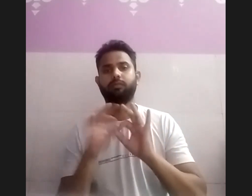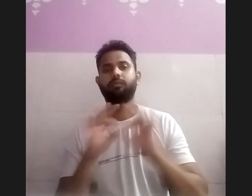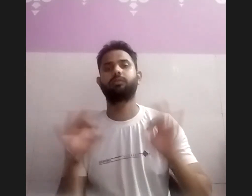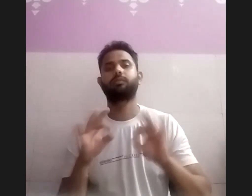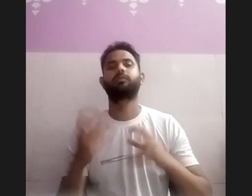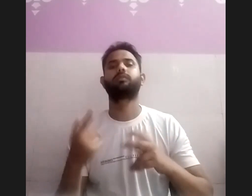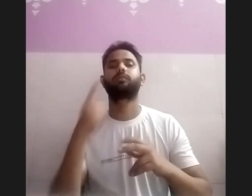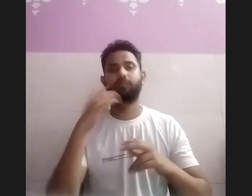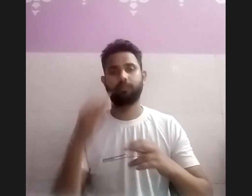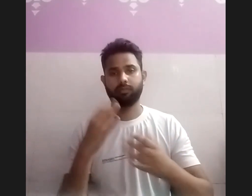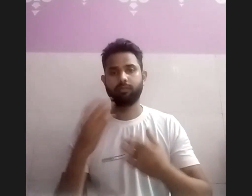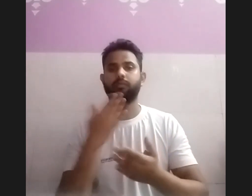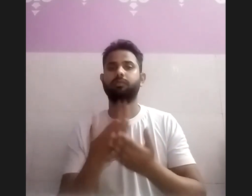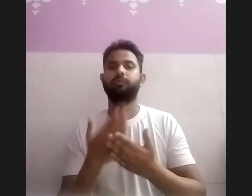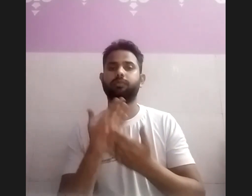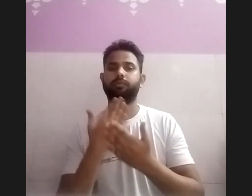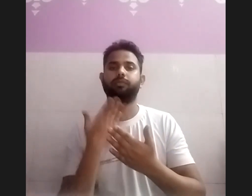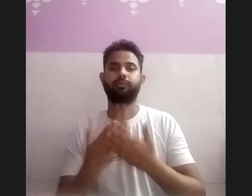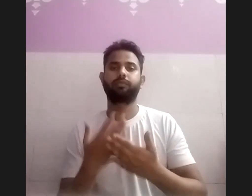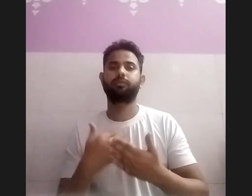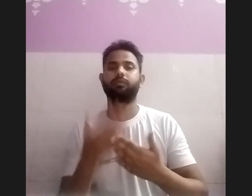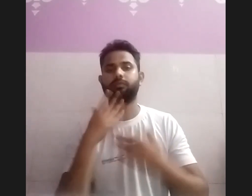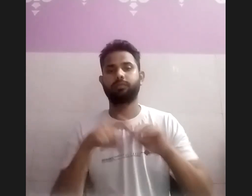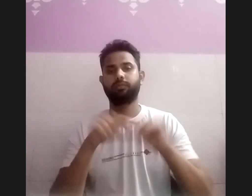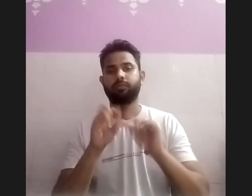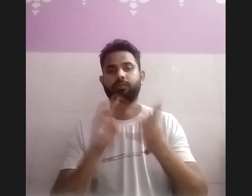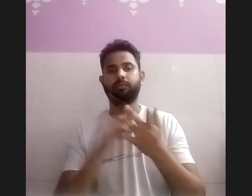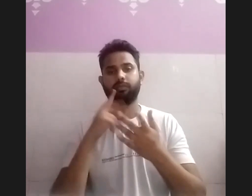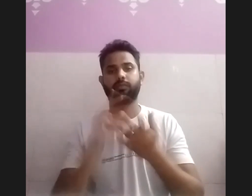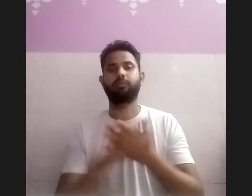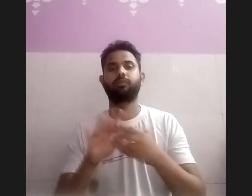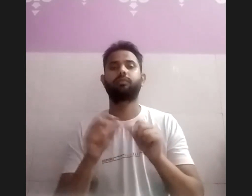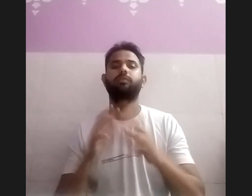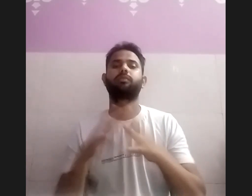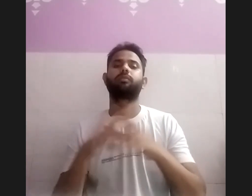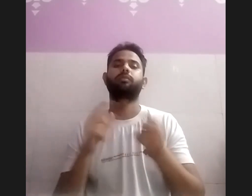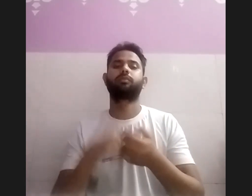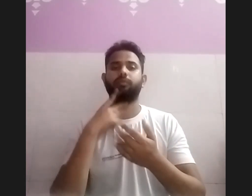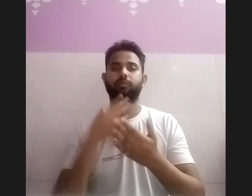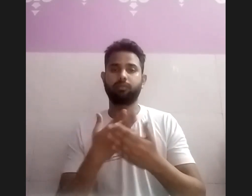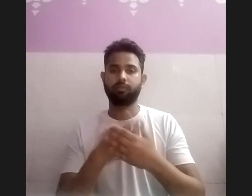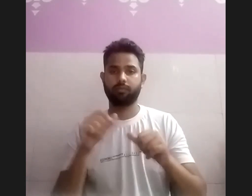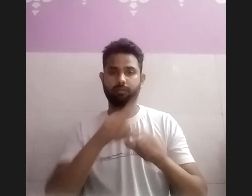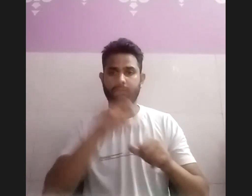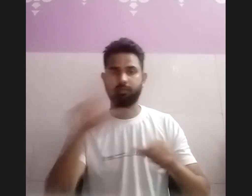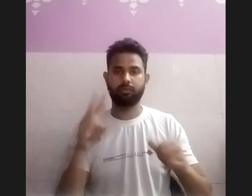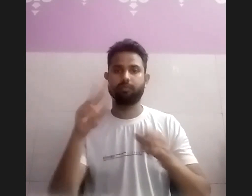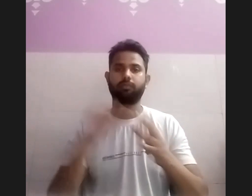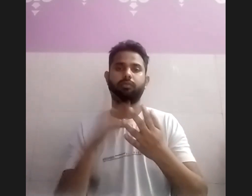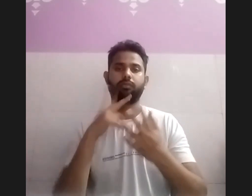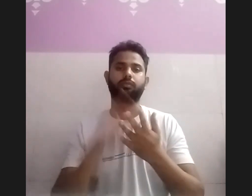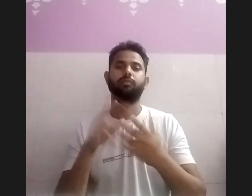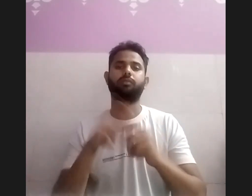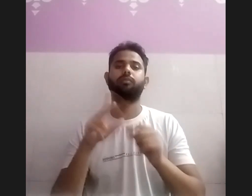Yeah. Hi. So thank you, Anubha, and thank you, Kavya, Peter, and Malik sir for sharing this. Ravindra ji is also with us. So our